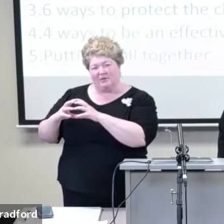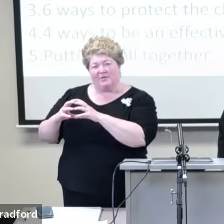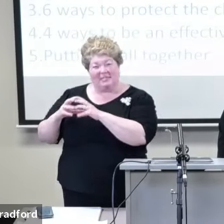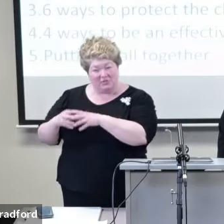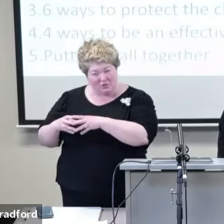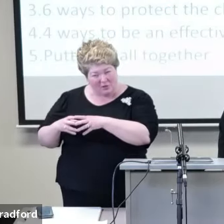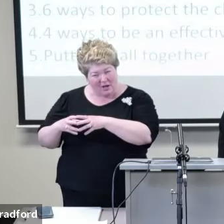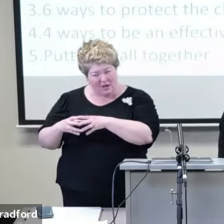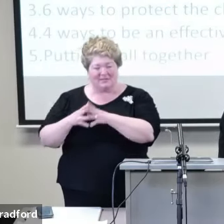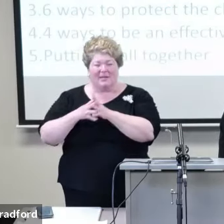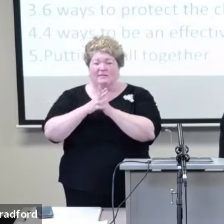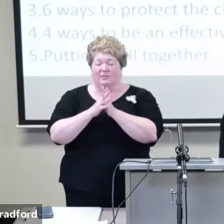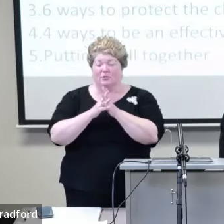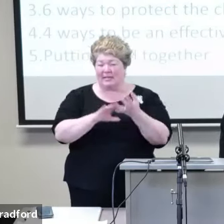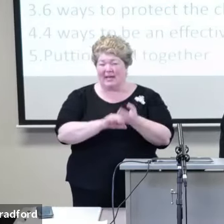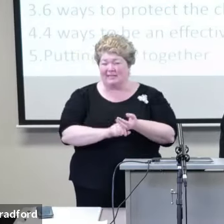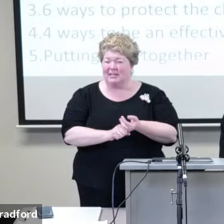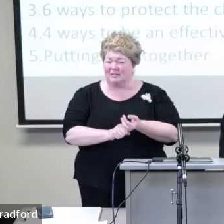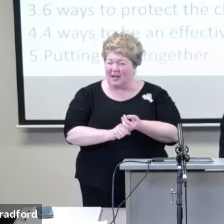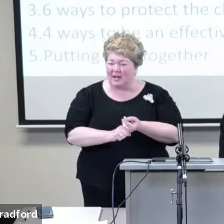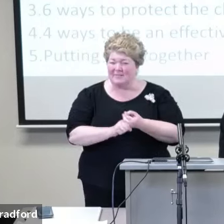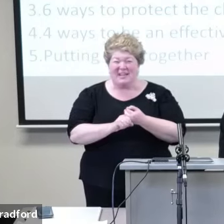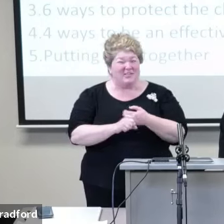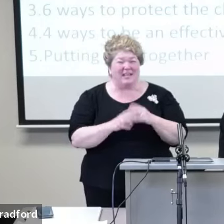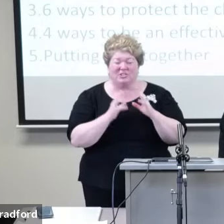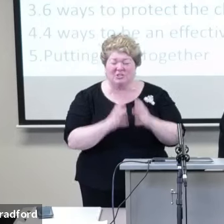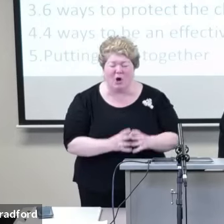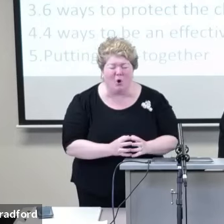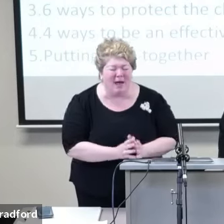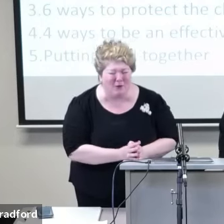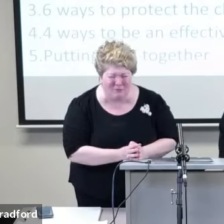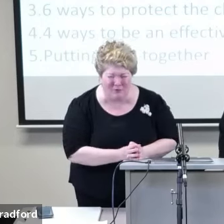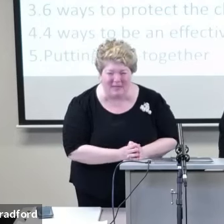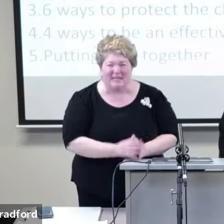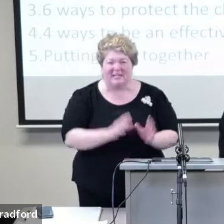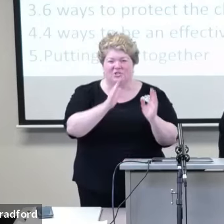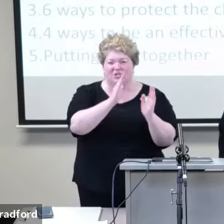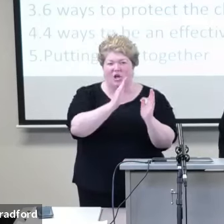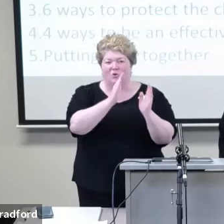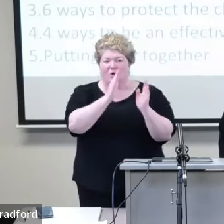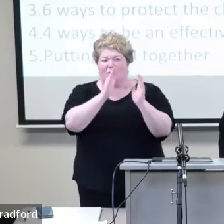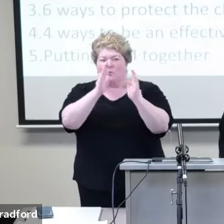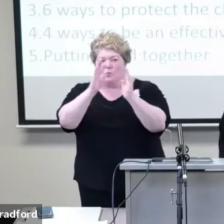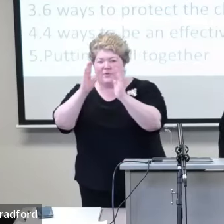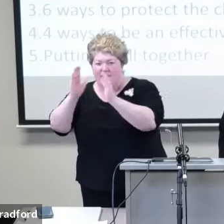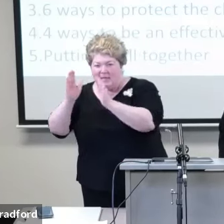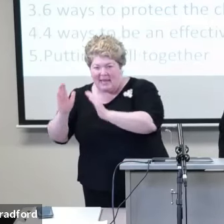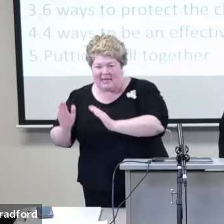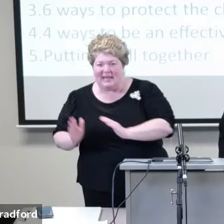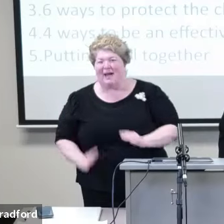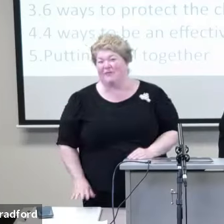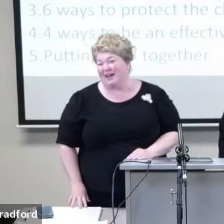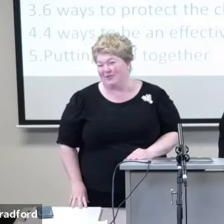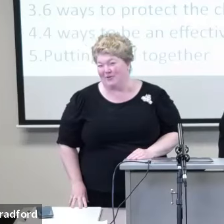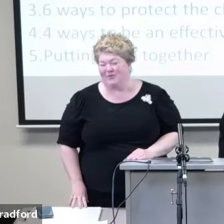focus on the digital clocks but learning how to tell time that is so helpful because you know where the minute